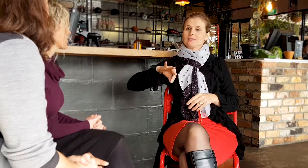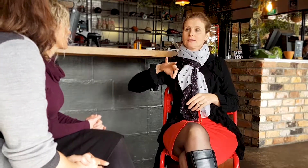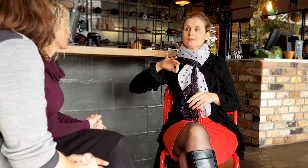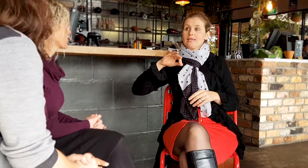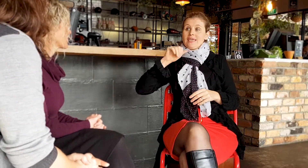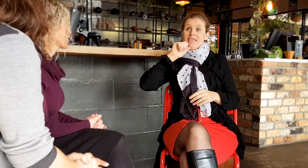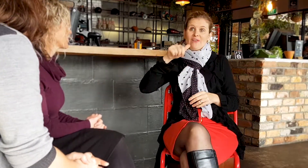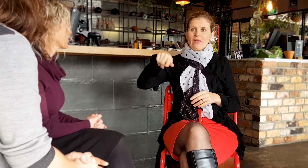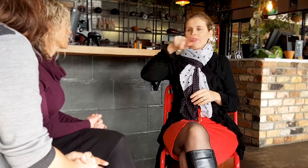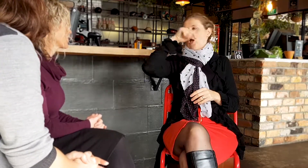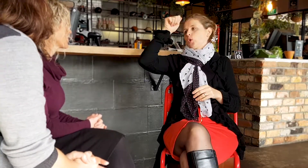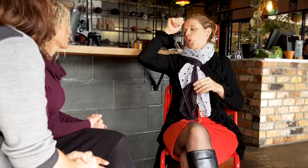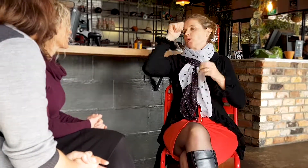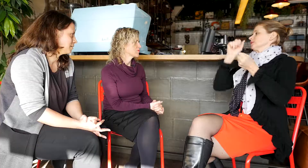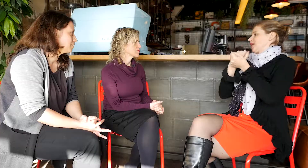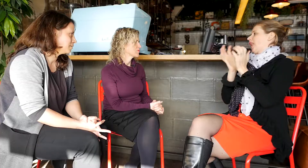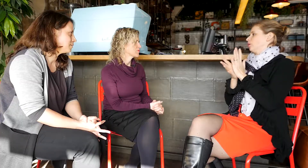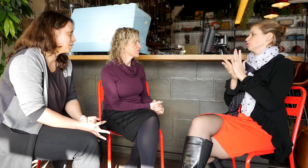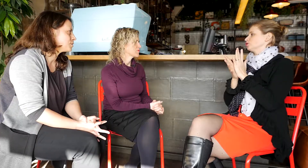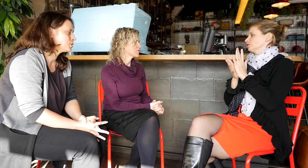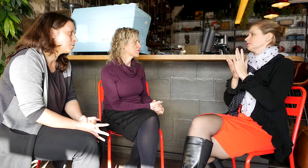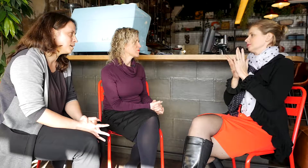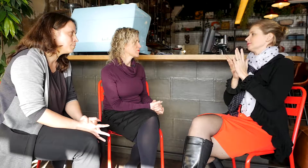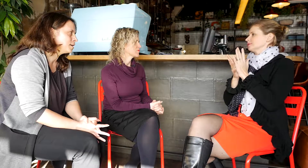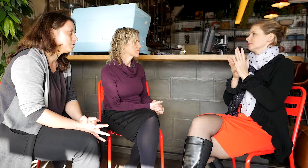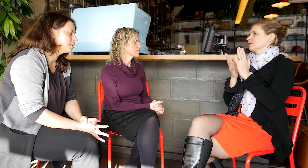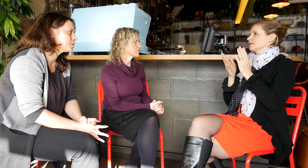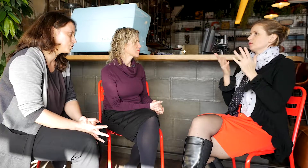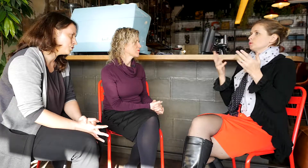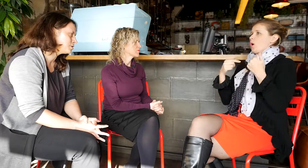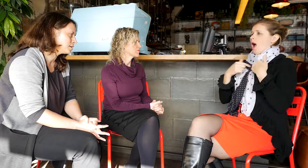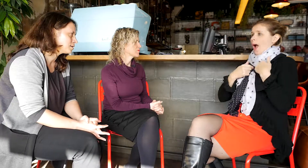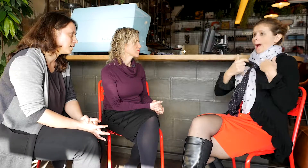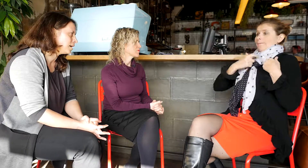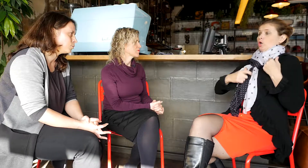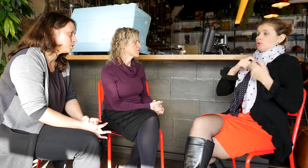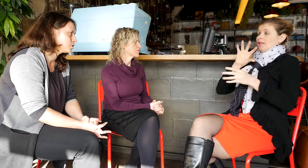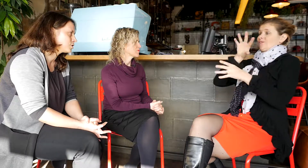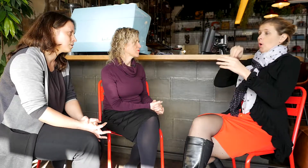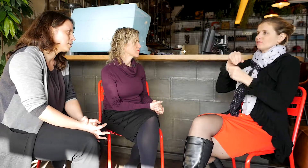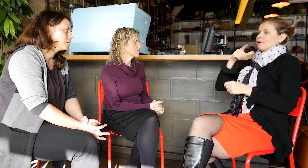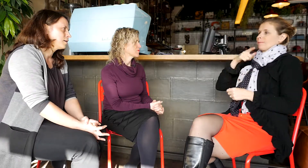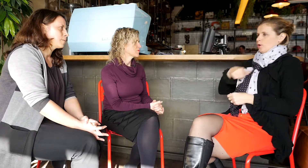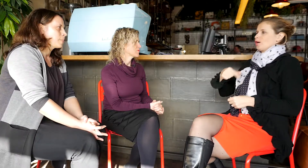communities, because there are so many benefits to using sign language.